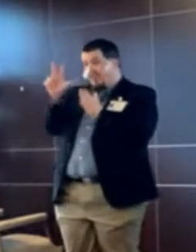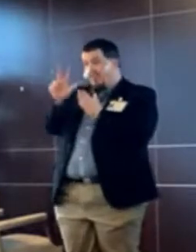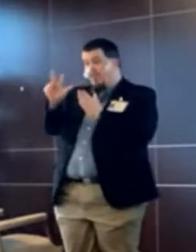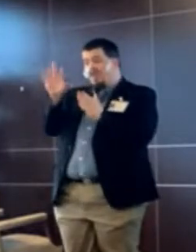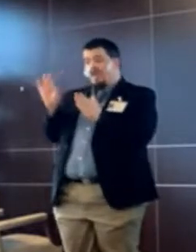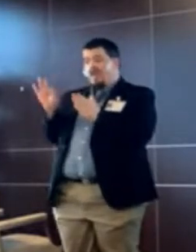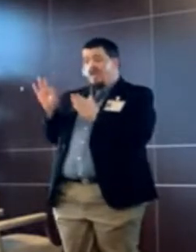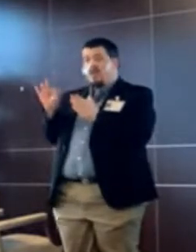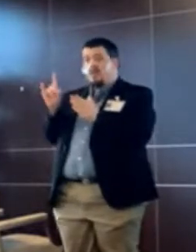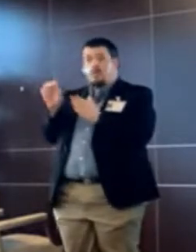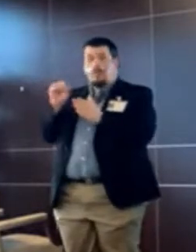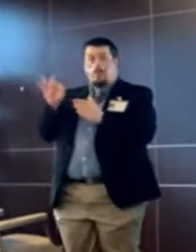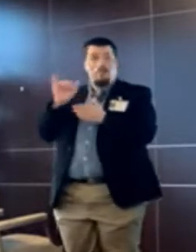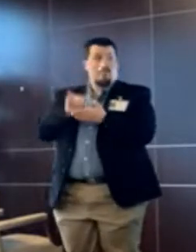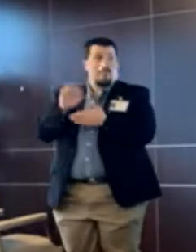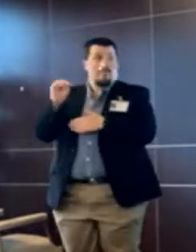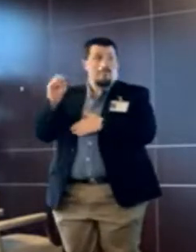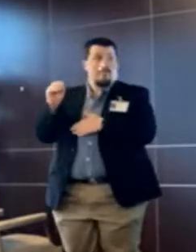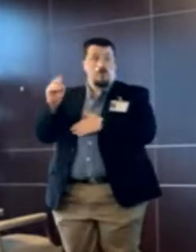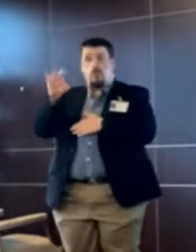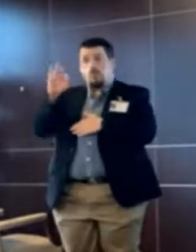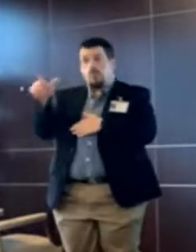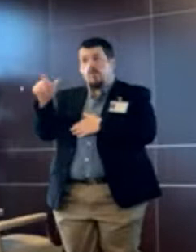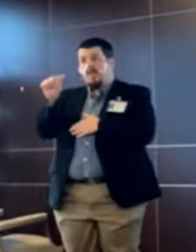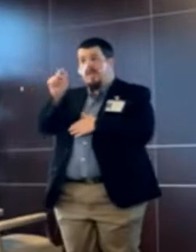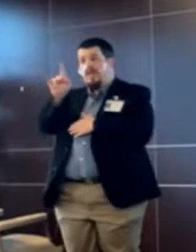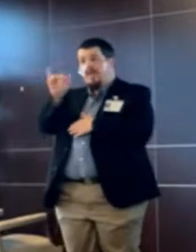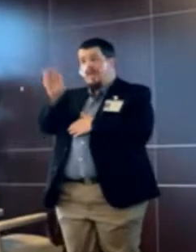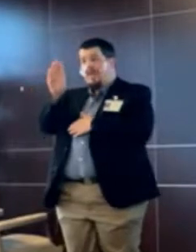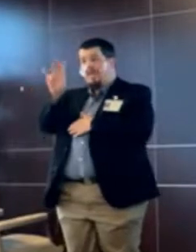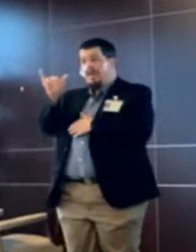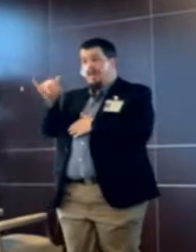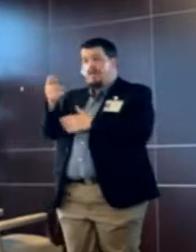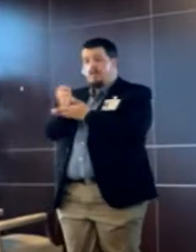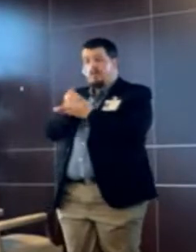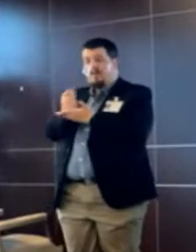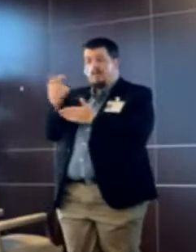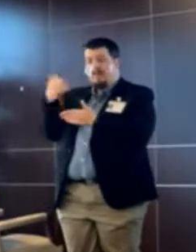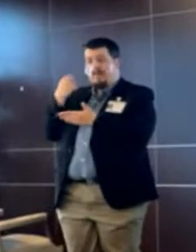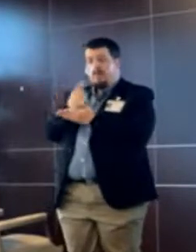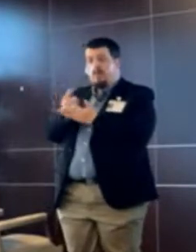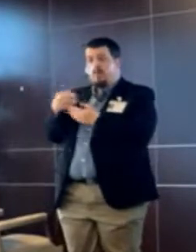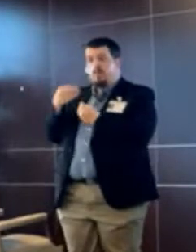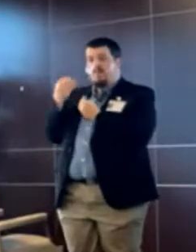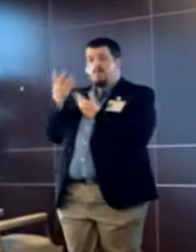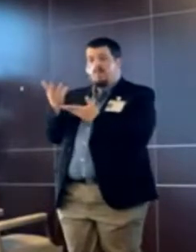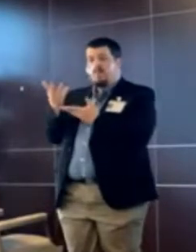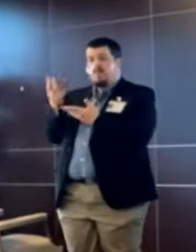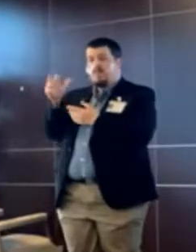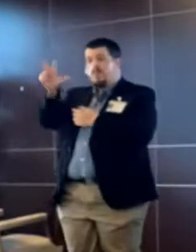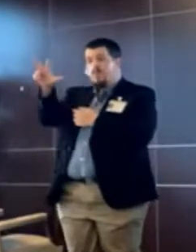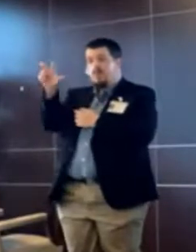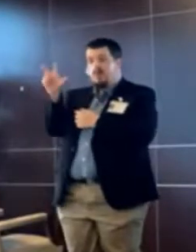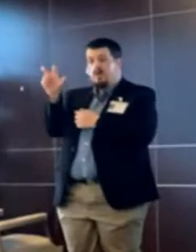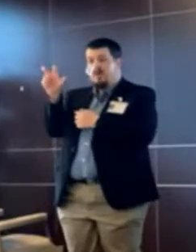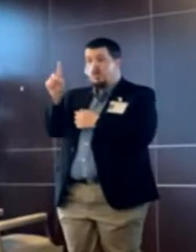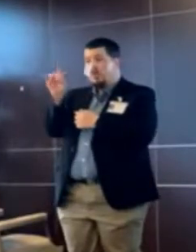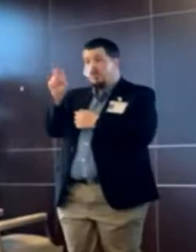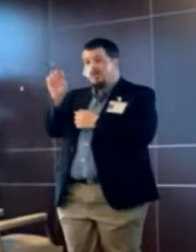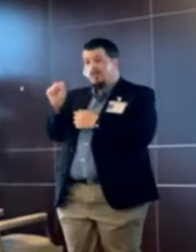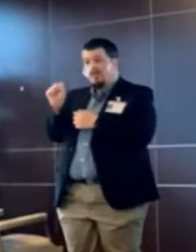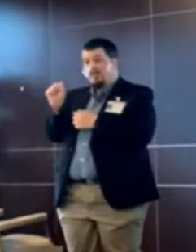2,739 doses of monoclonal antibody treatment. This past week, we provided right at 300